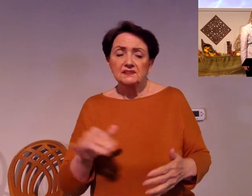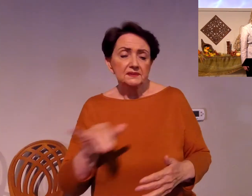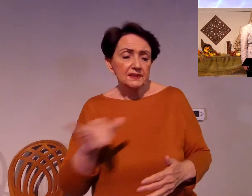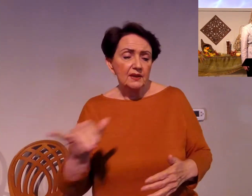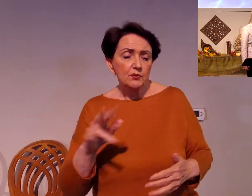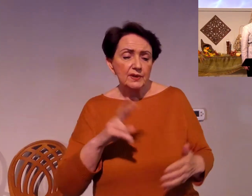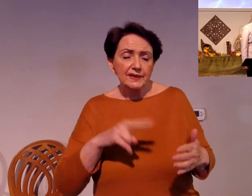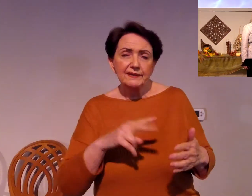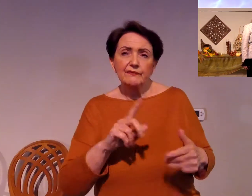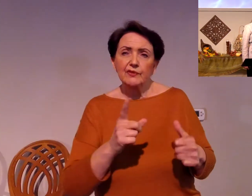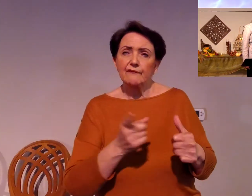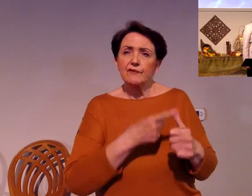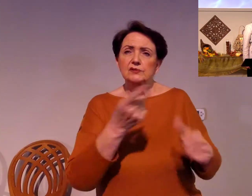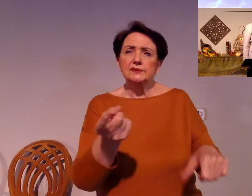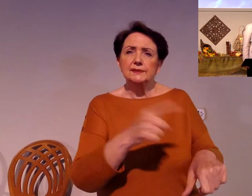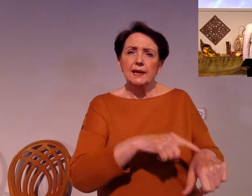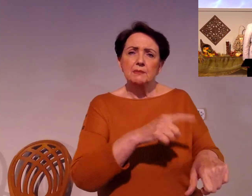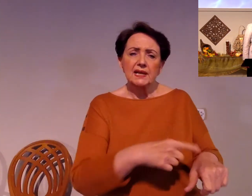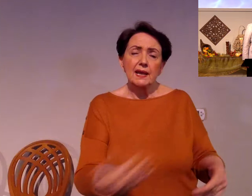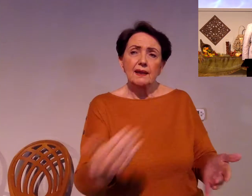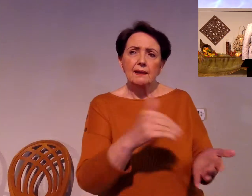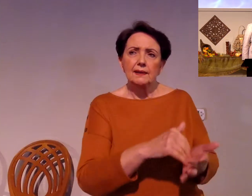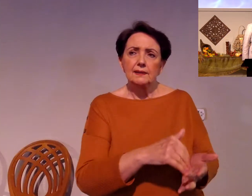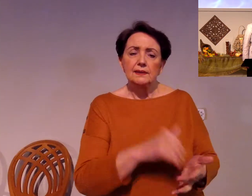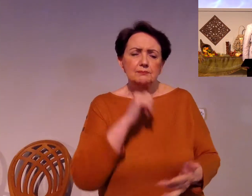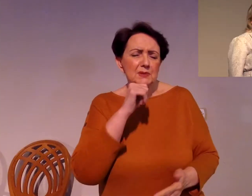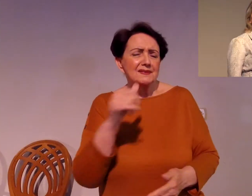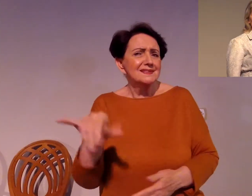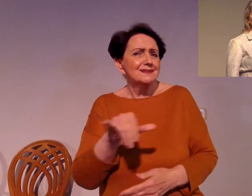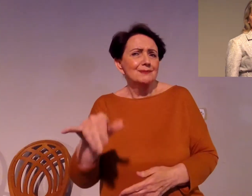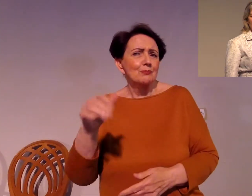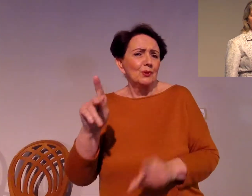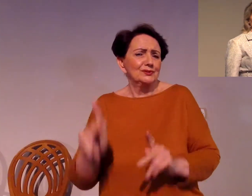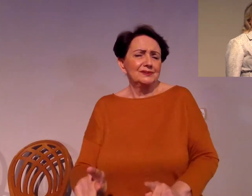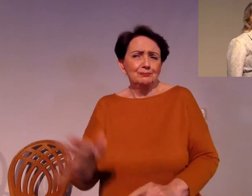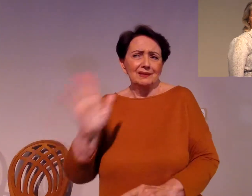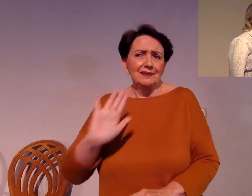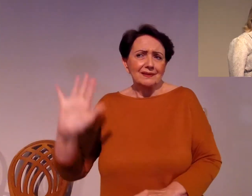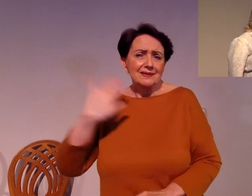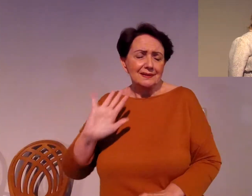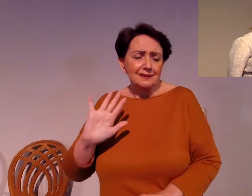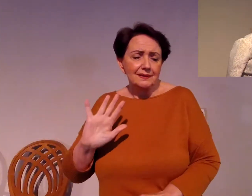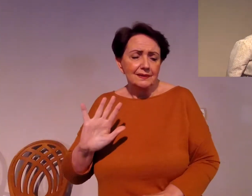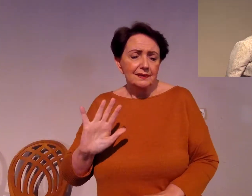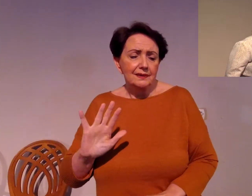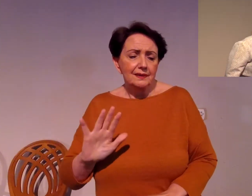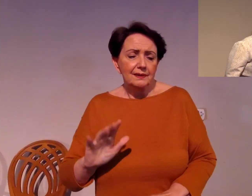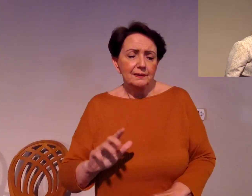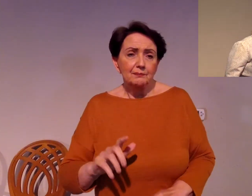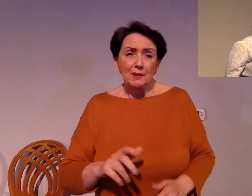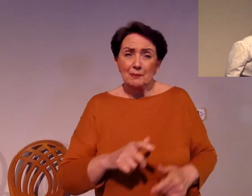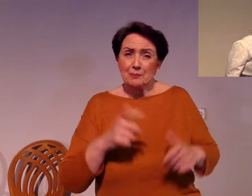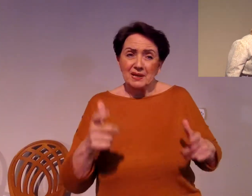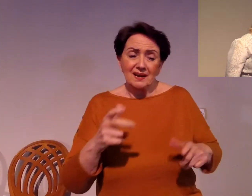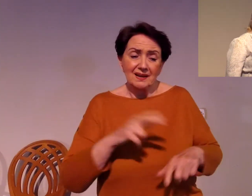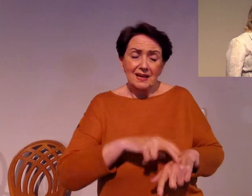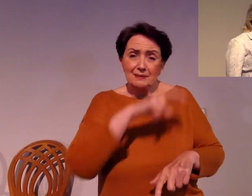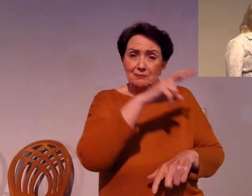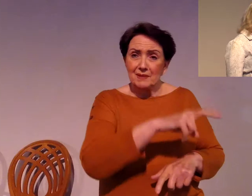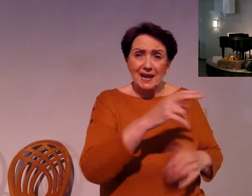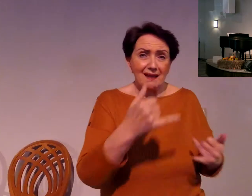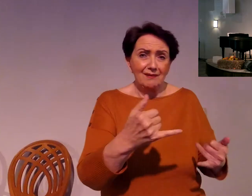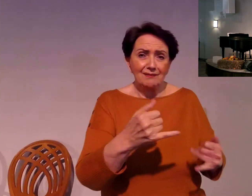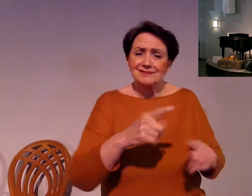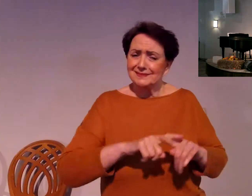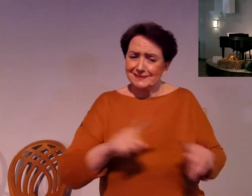the first time, and I'm not the person that I was when I read it. Like, my big leap now is nothing than my big leap was back then. I